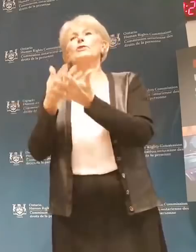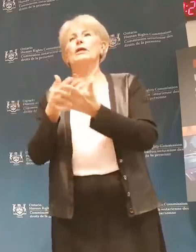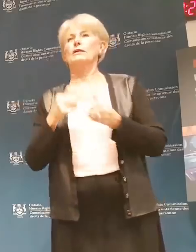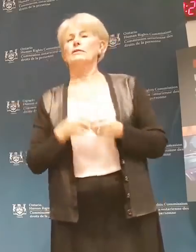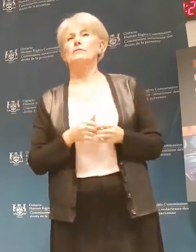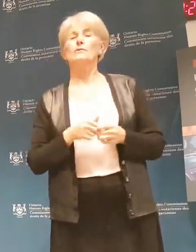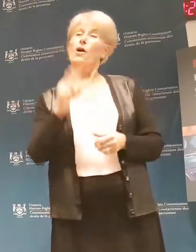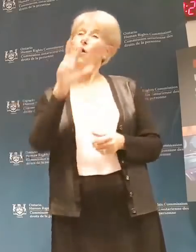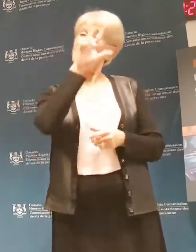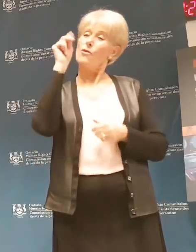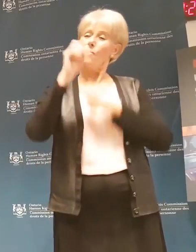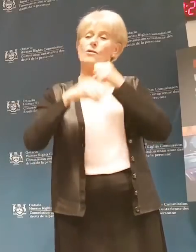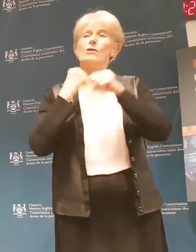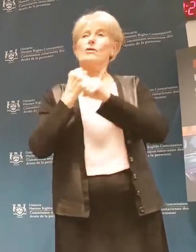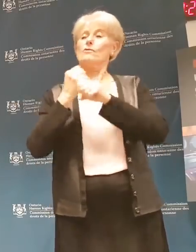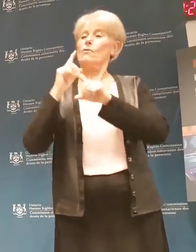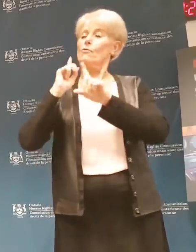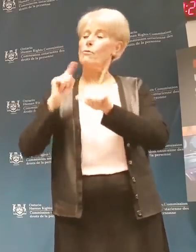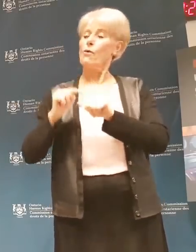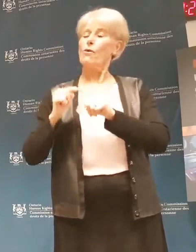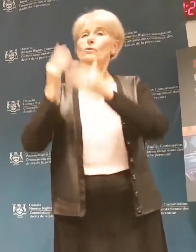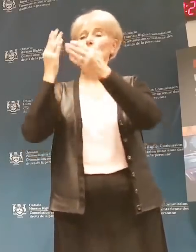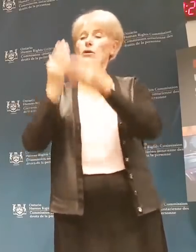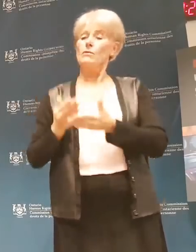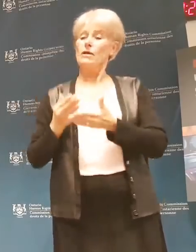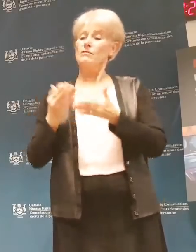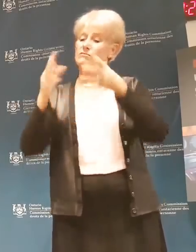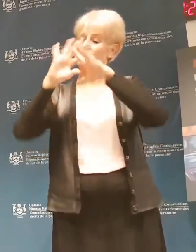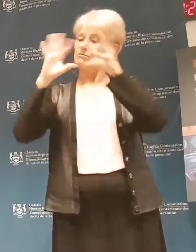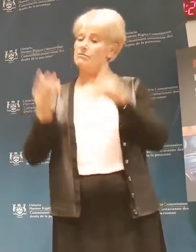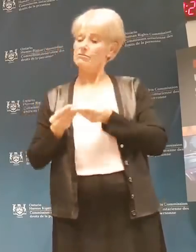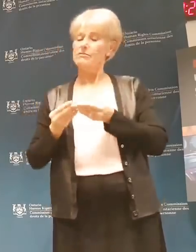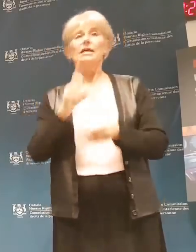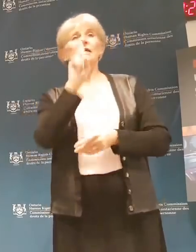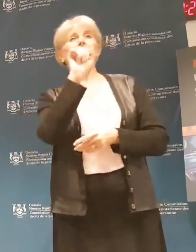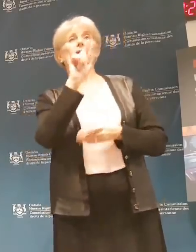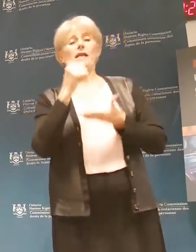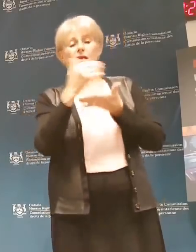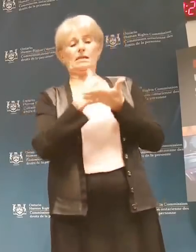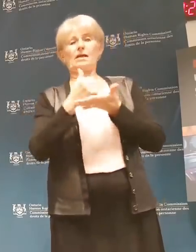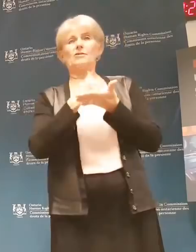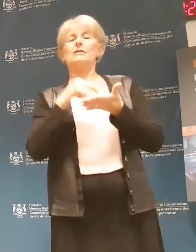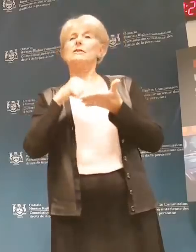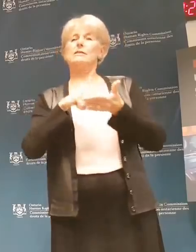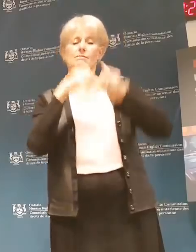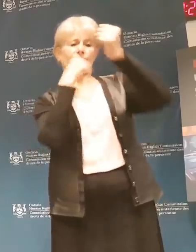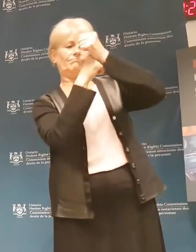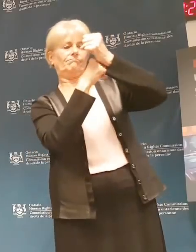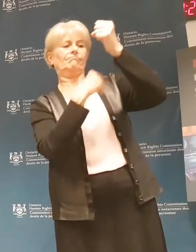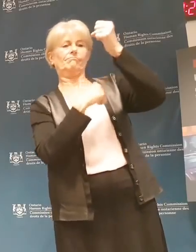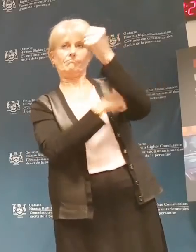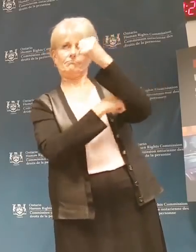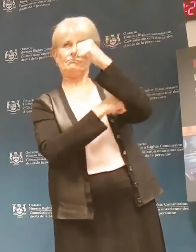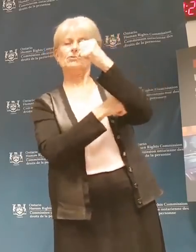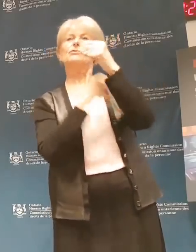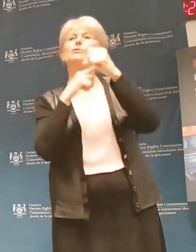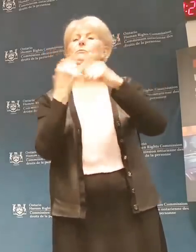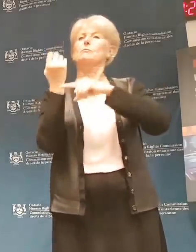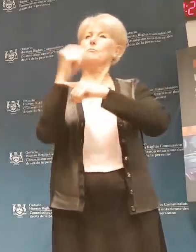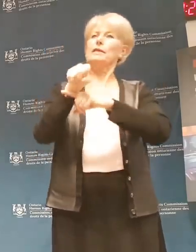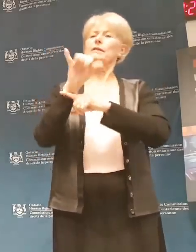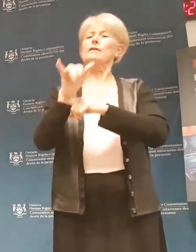years of reports and recommendations tell us that data collection is the foundation to combat